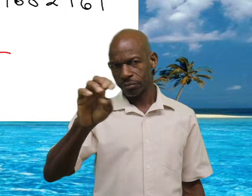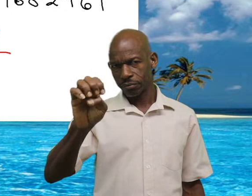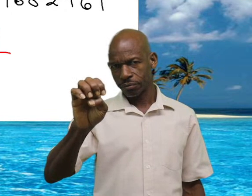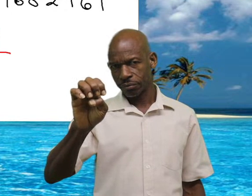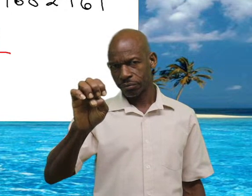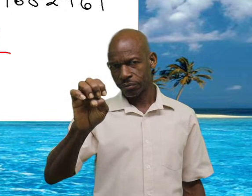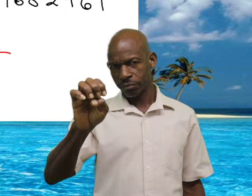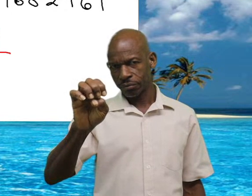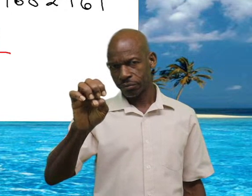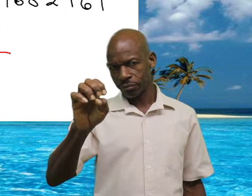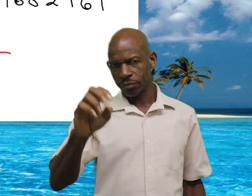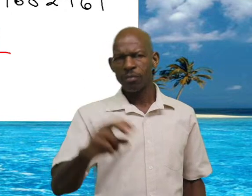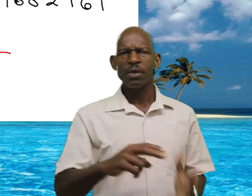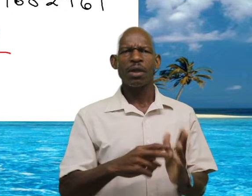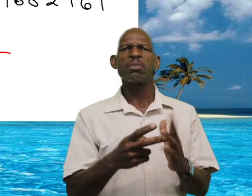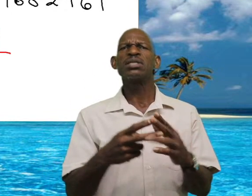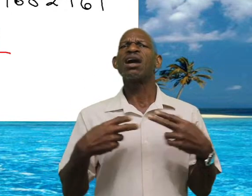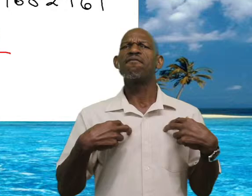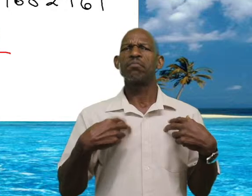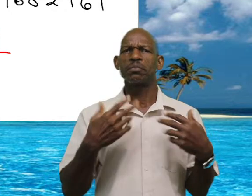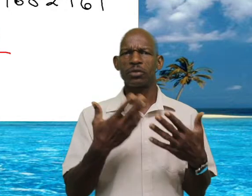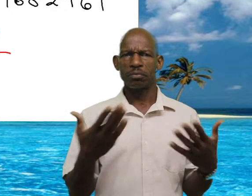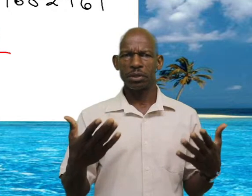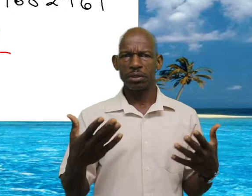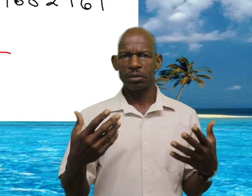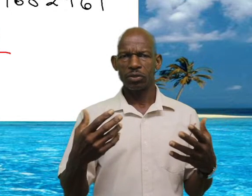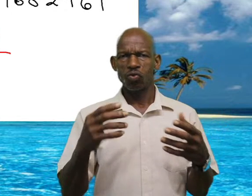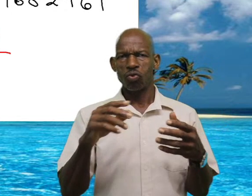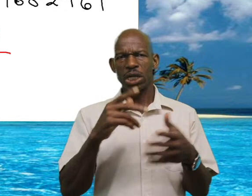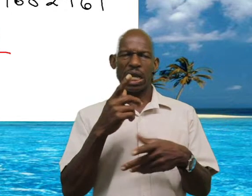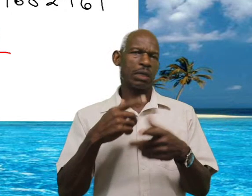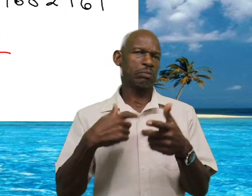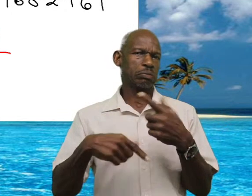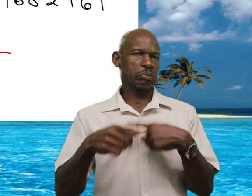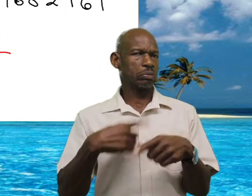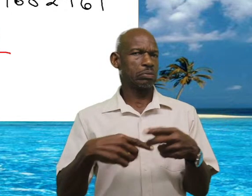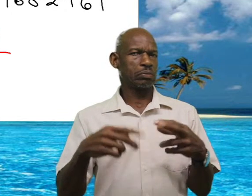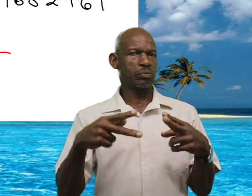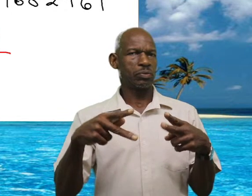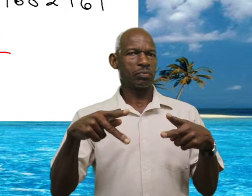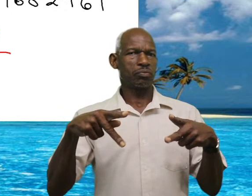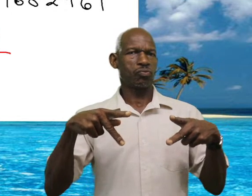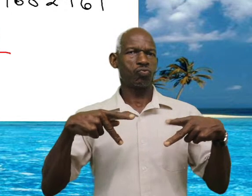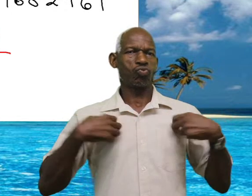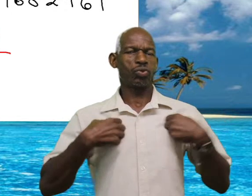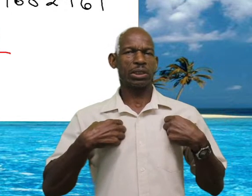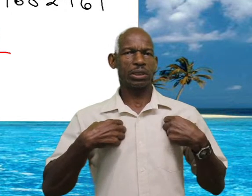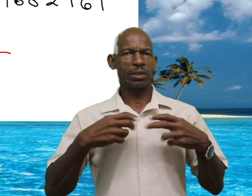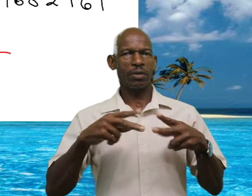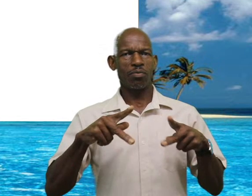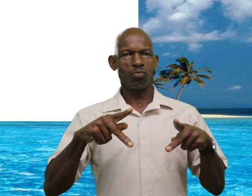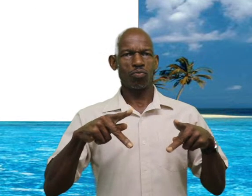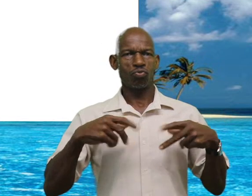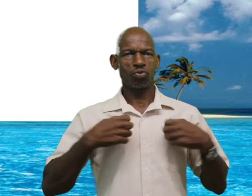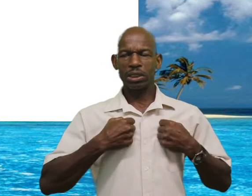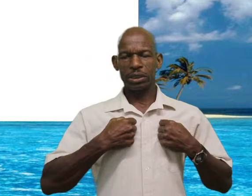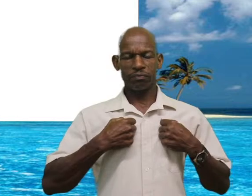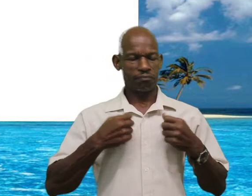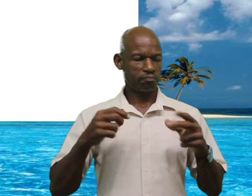it's possessive noun is one topic that we're looking at, and we started it last